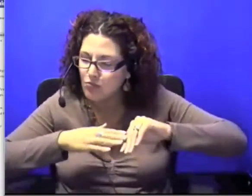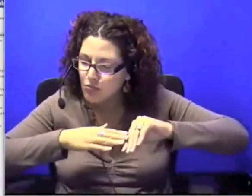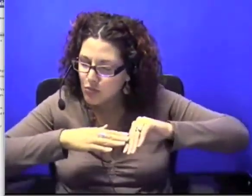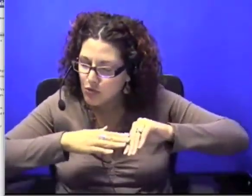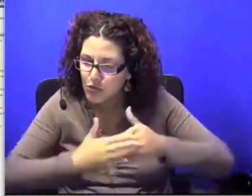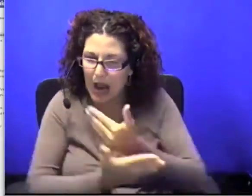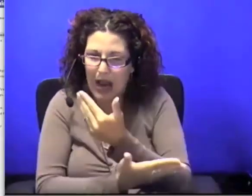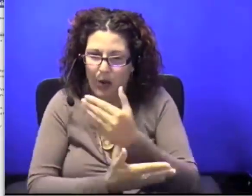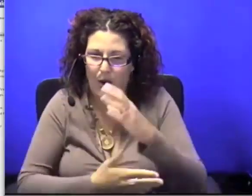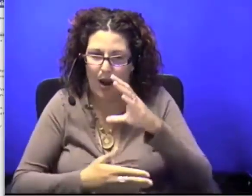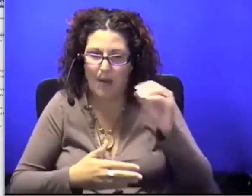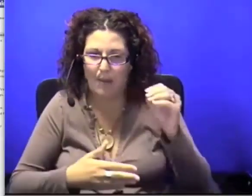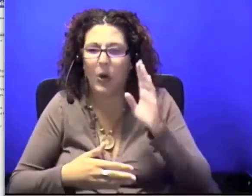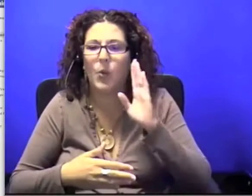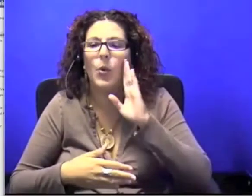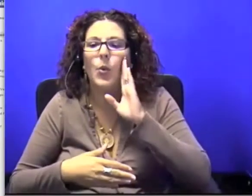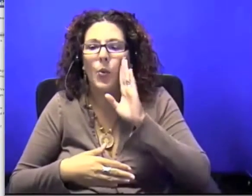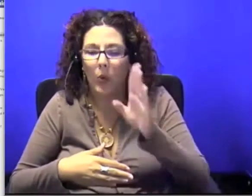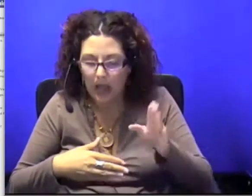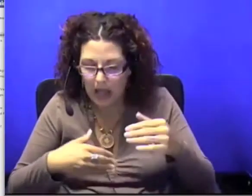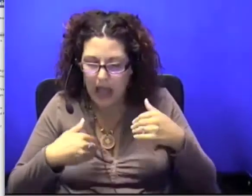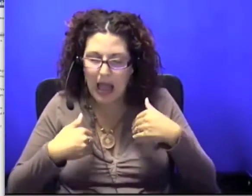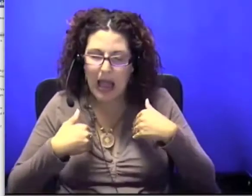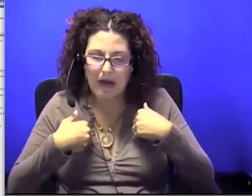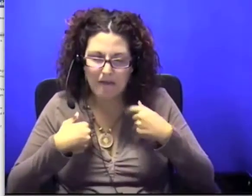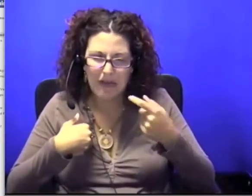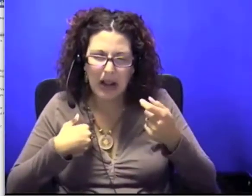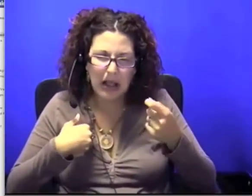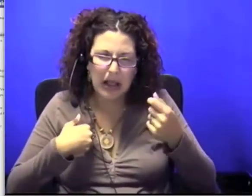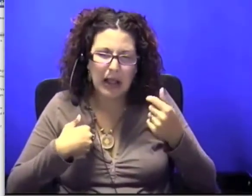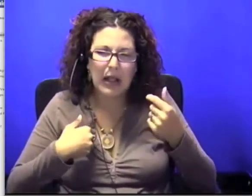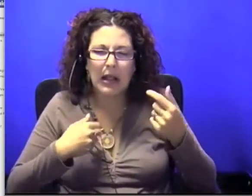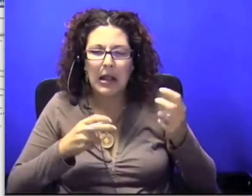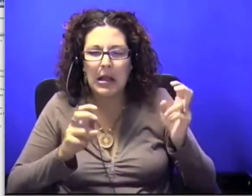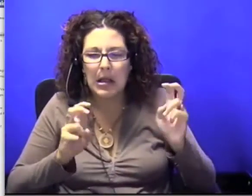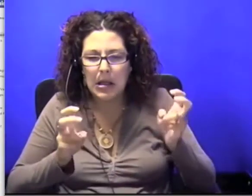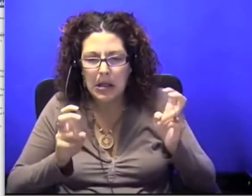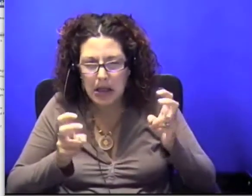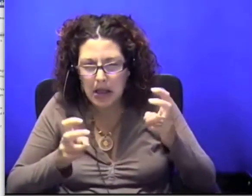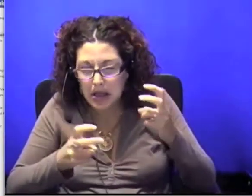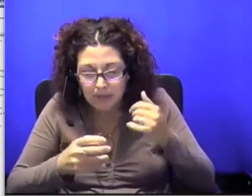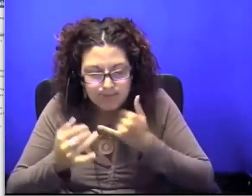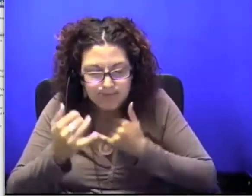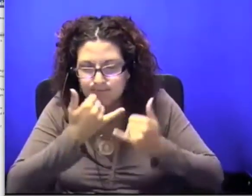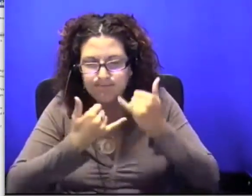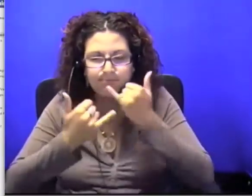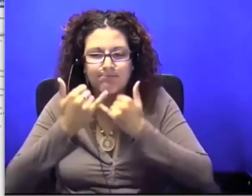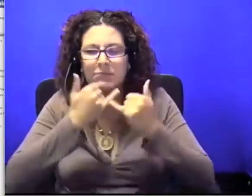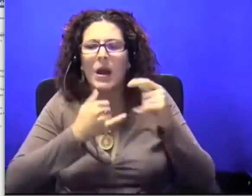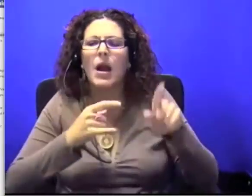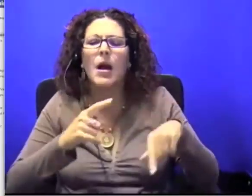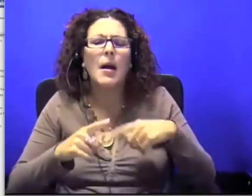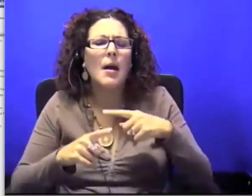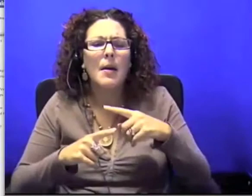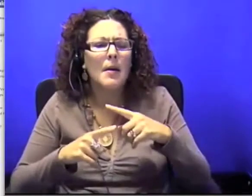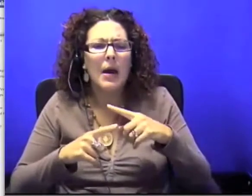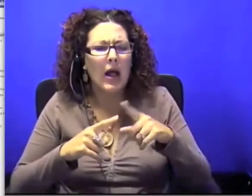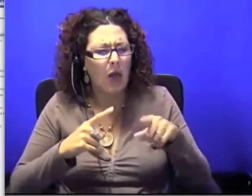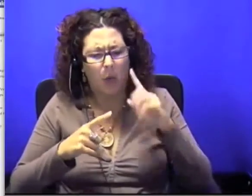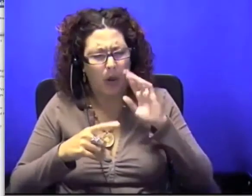new company, and we will have a few little issues as we get it rolling. Things won't be,